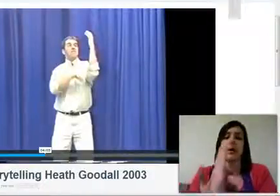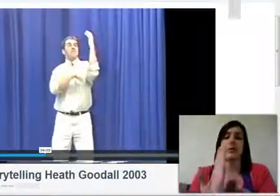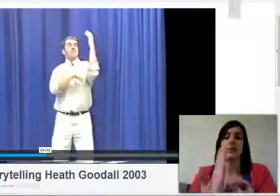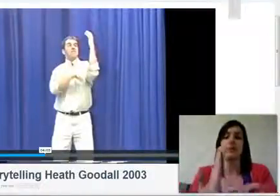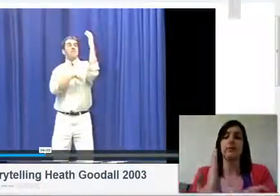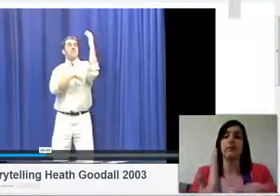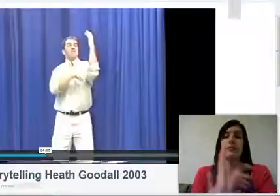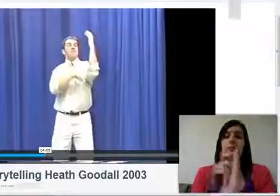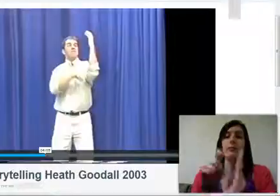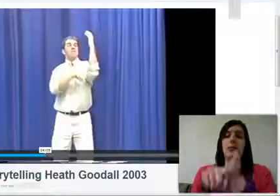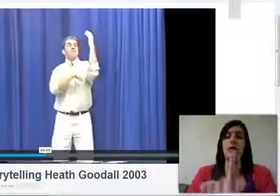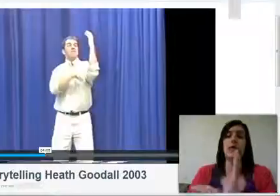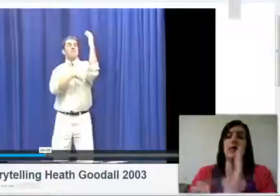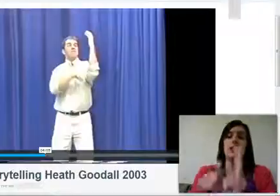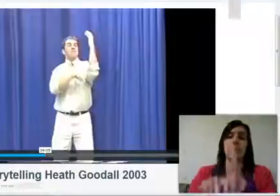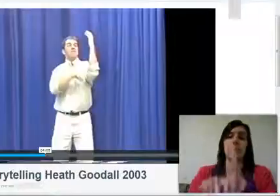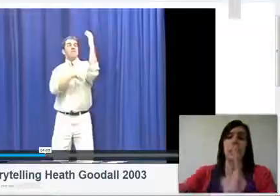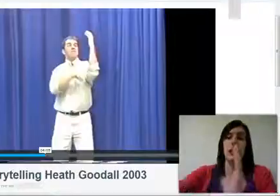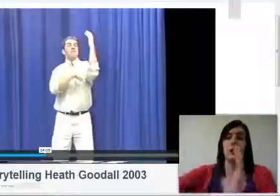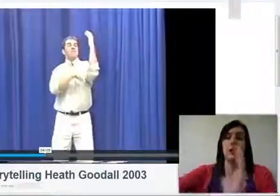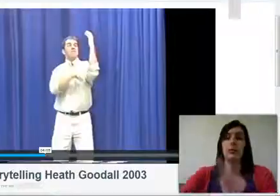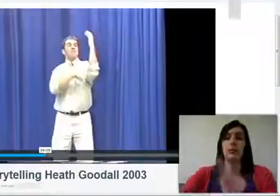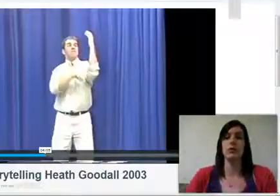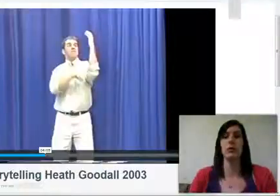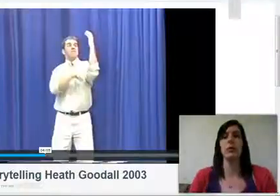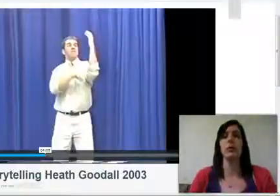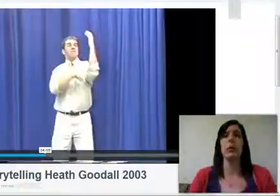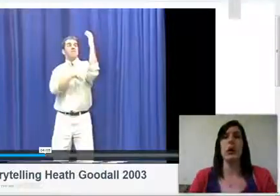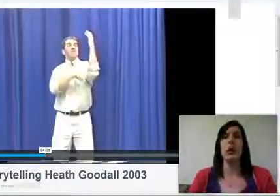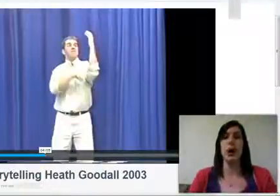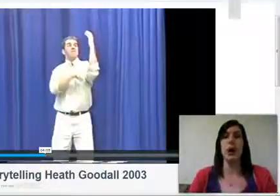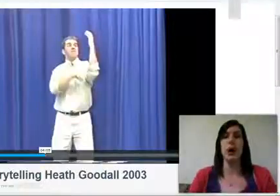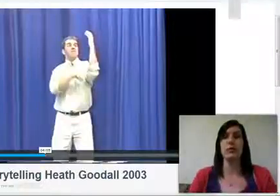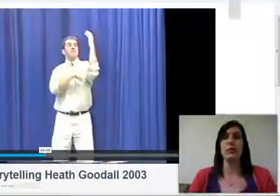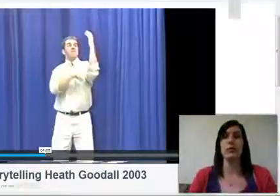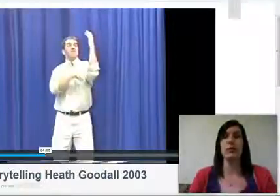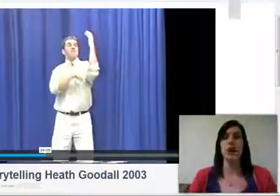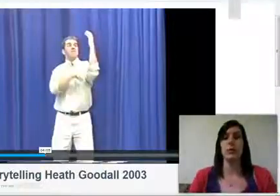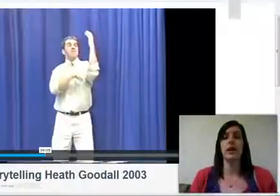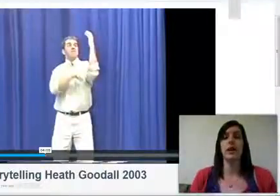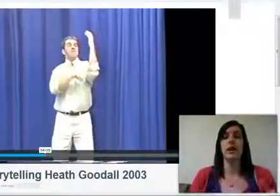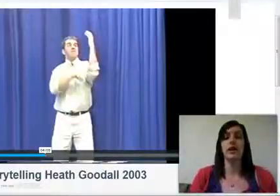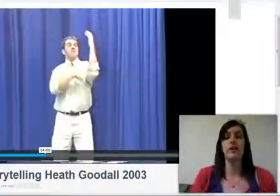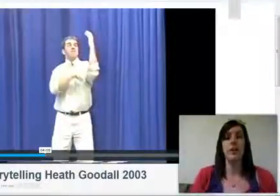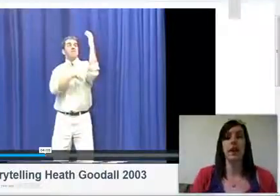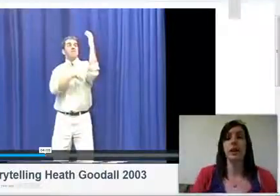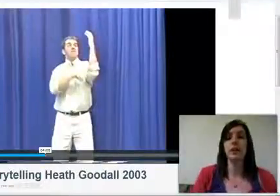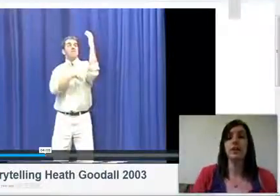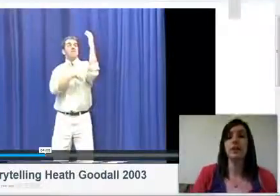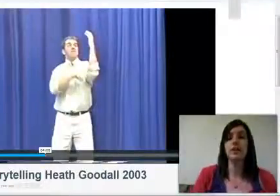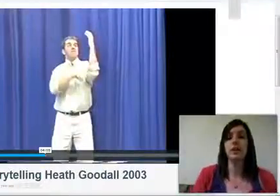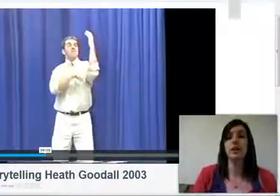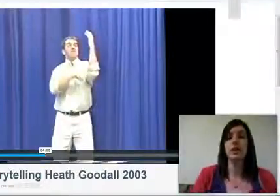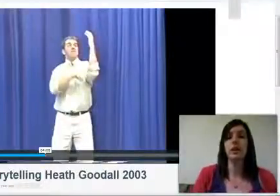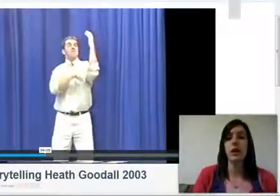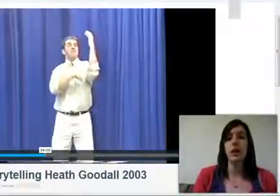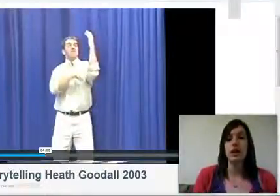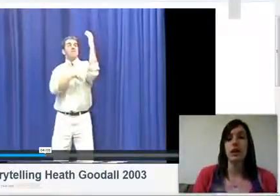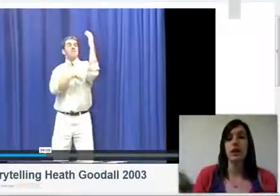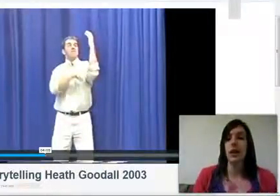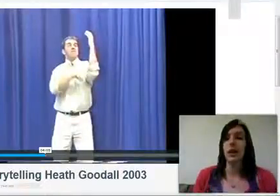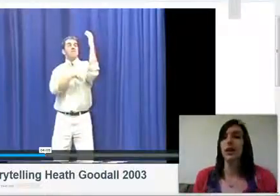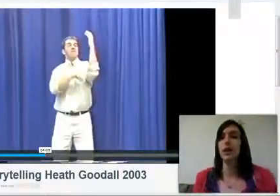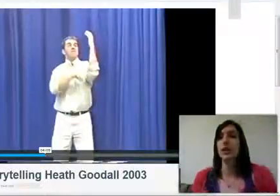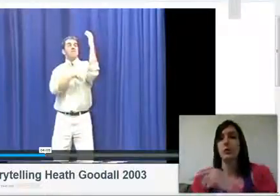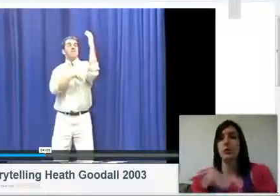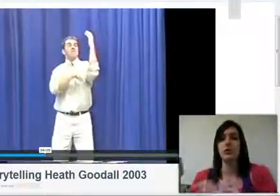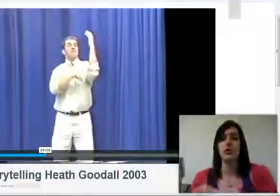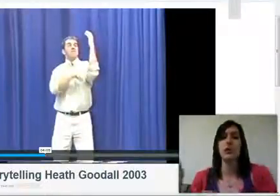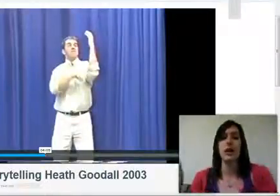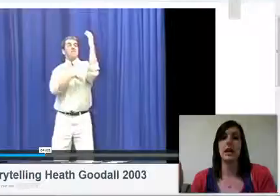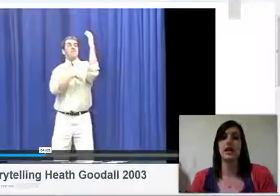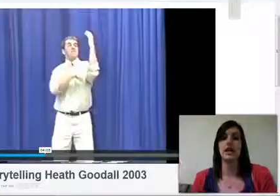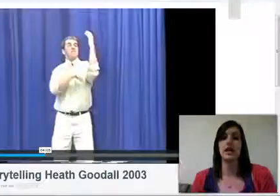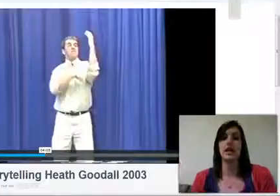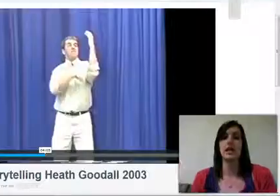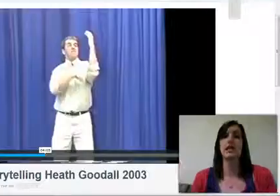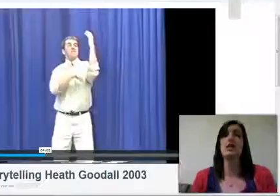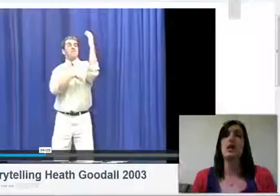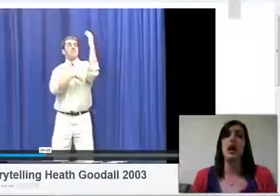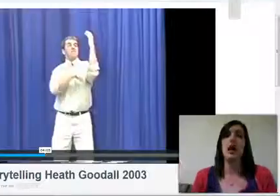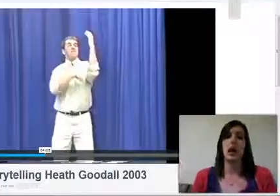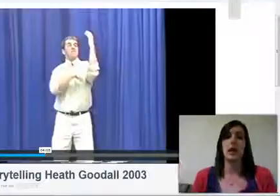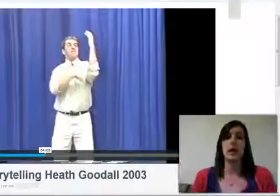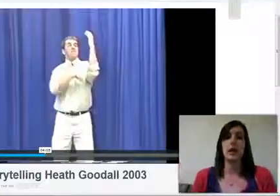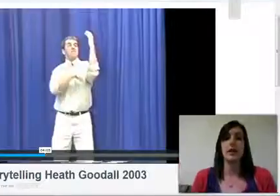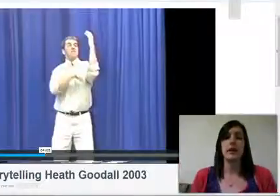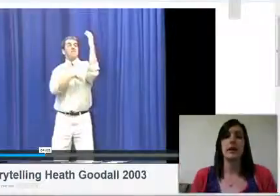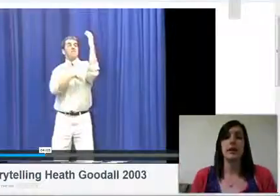the things coming out of the tree, and because his pace was slower and his eye gaze was directed at the